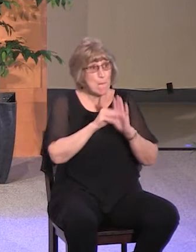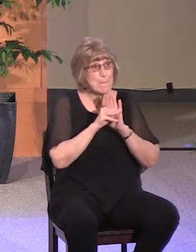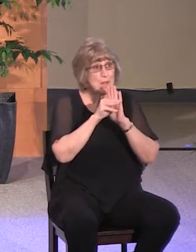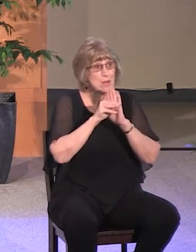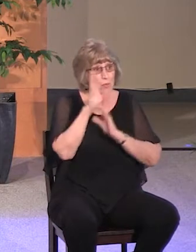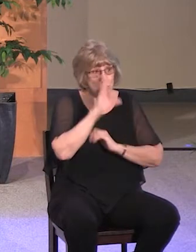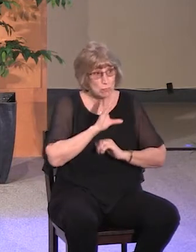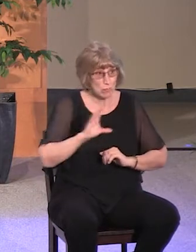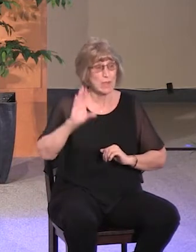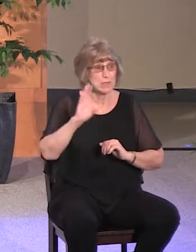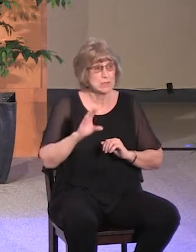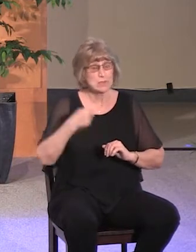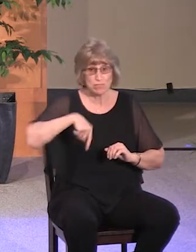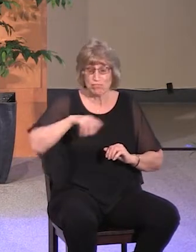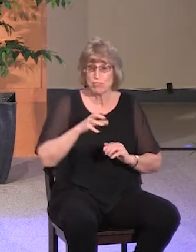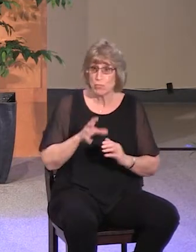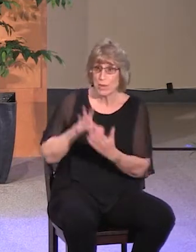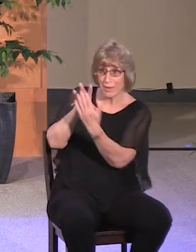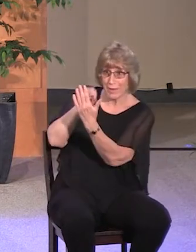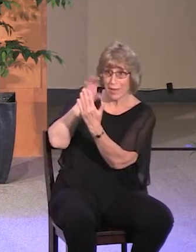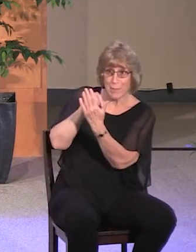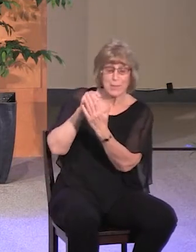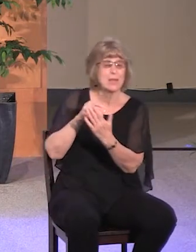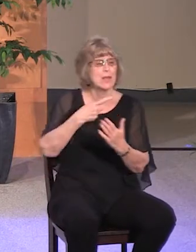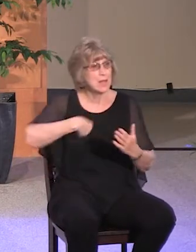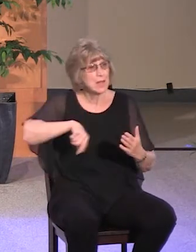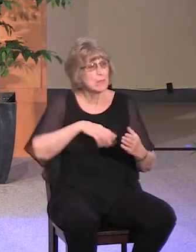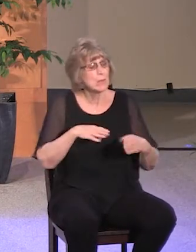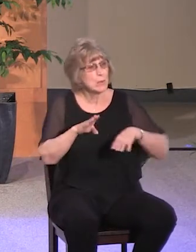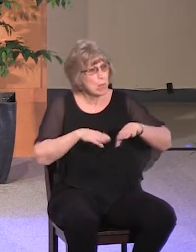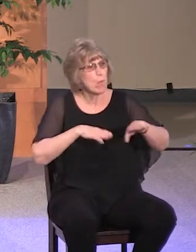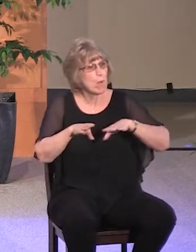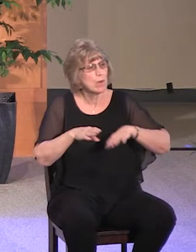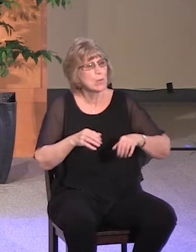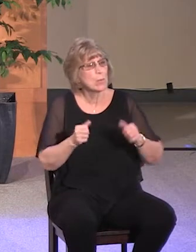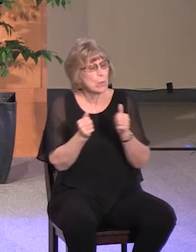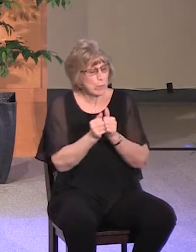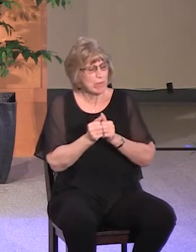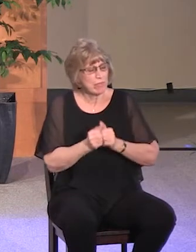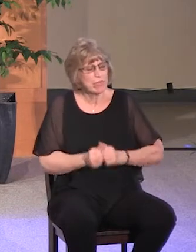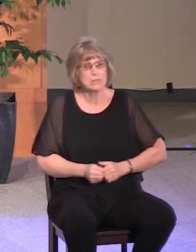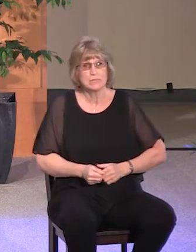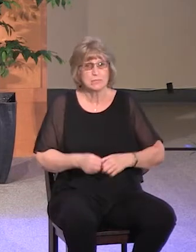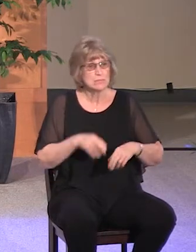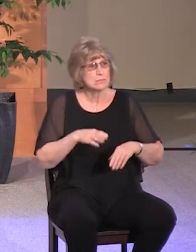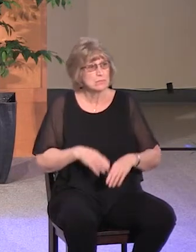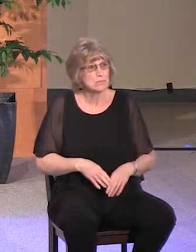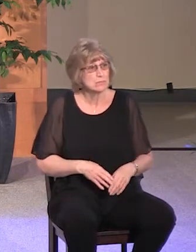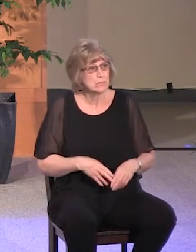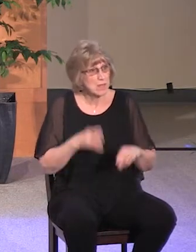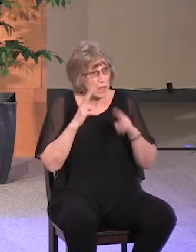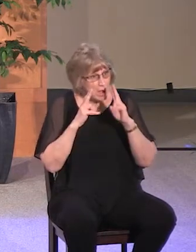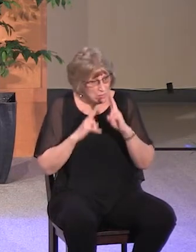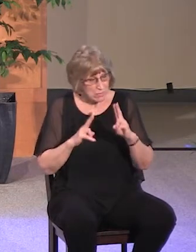and we create clear boundaries and walk in integrity. Jesus was not someone who accepted behaviors of others